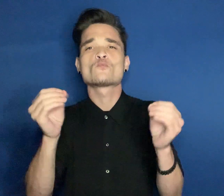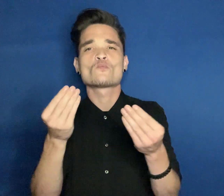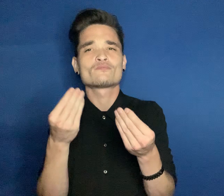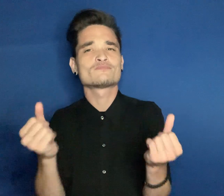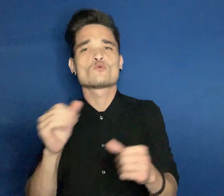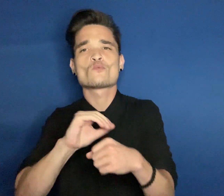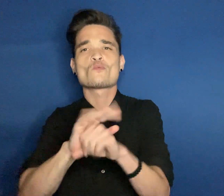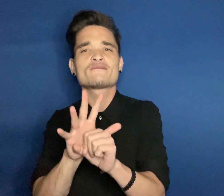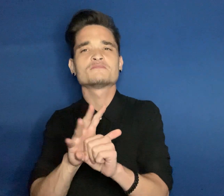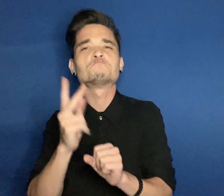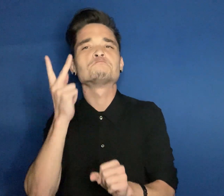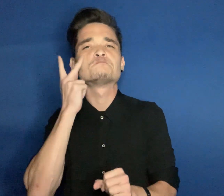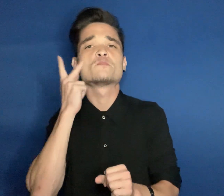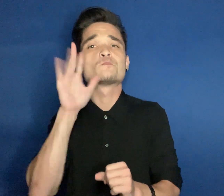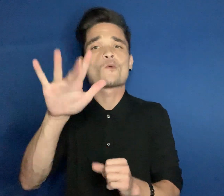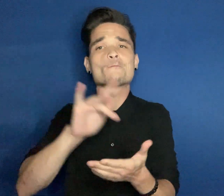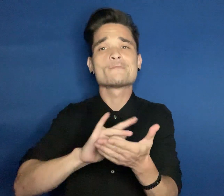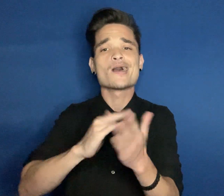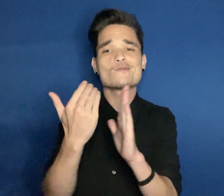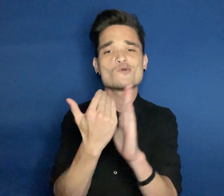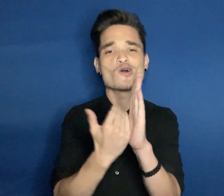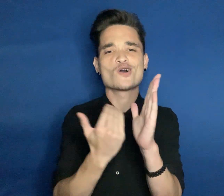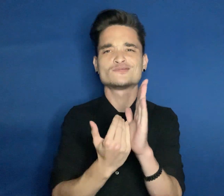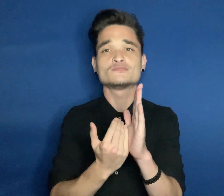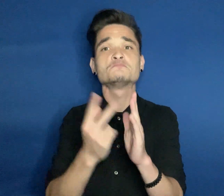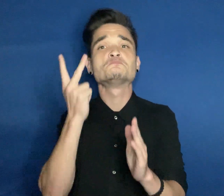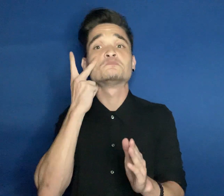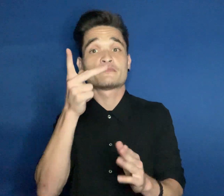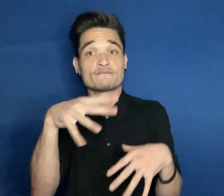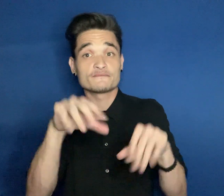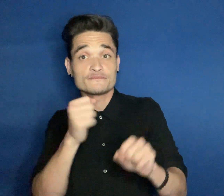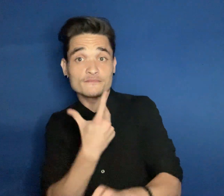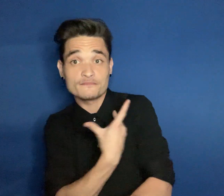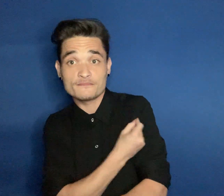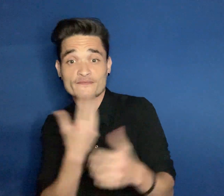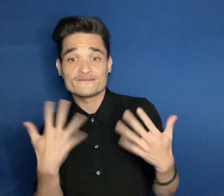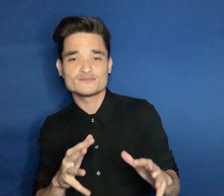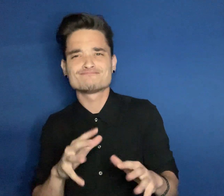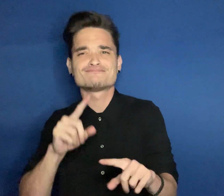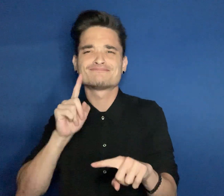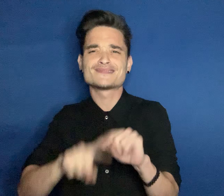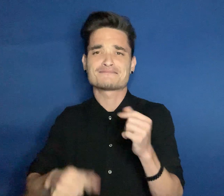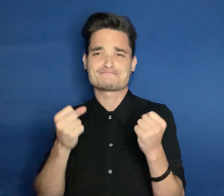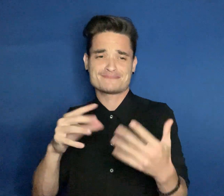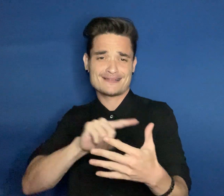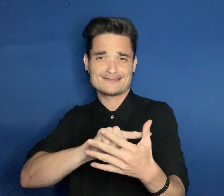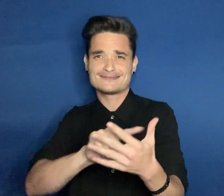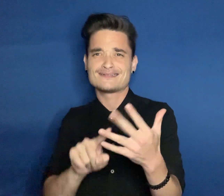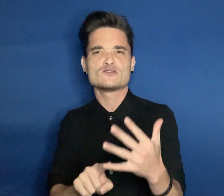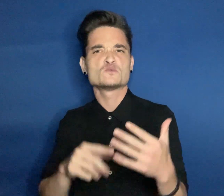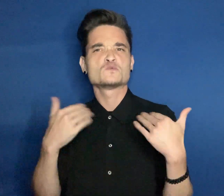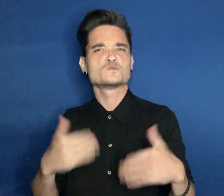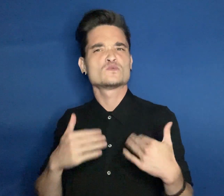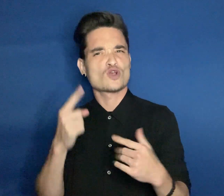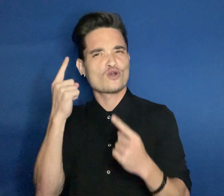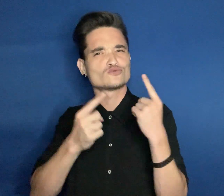records or force you to take a COVID test. All of these are examples of discrimination. If you've experienced something like